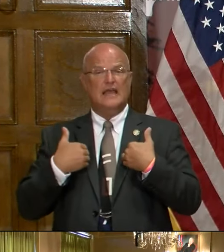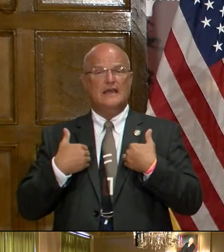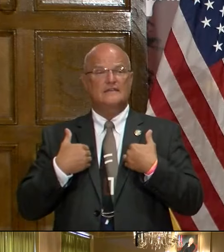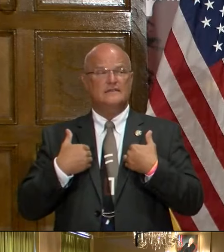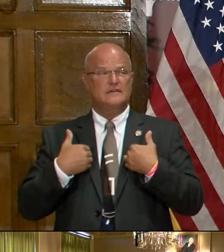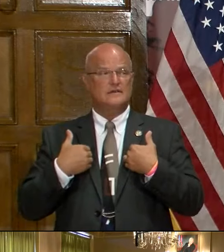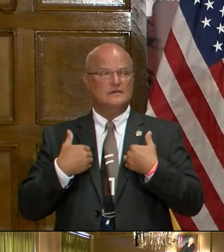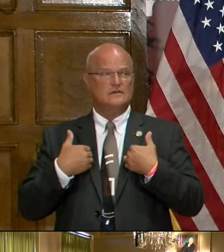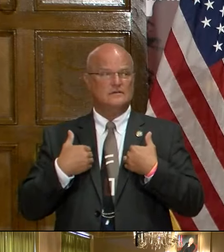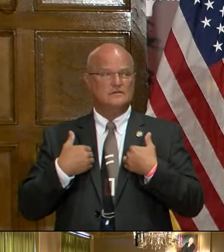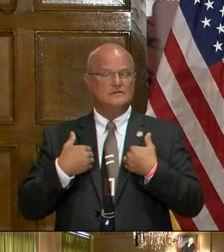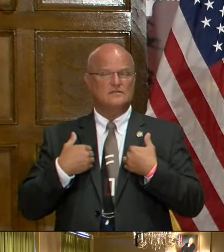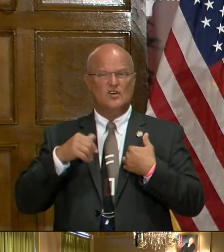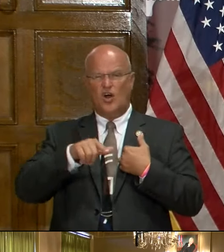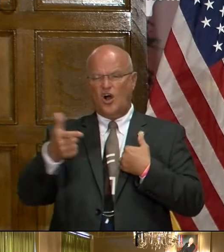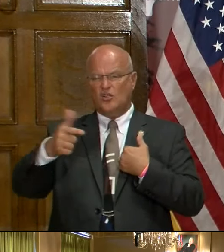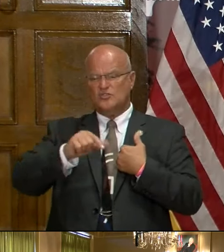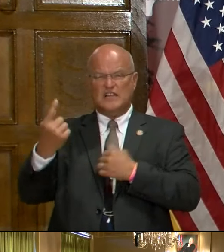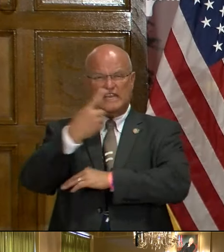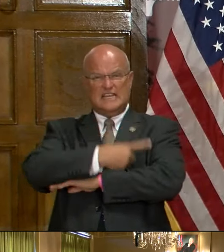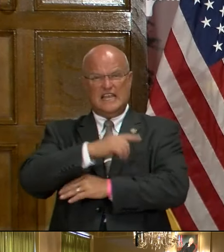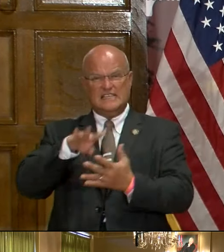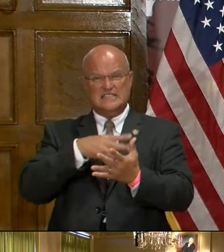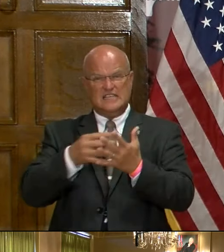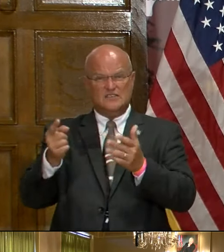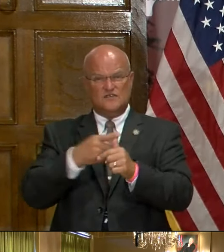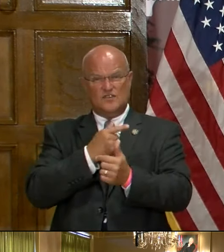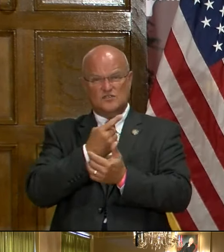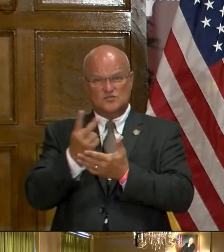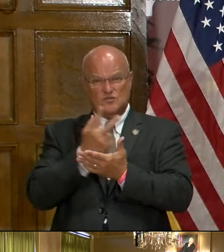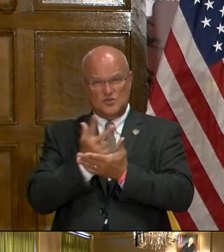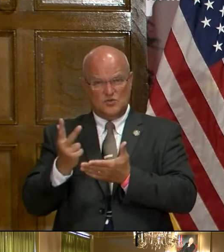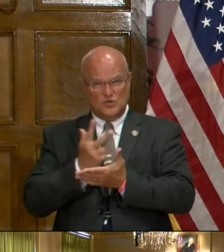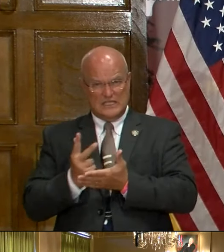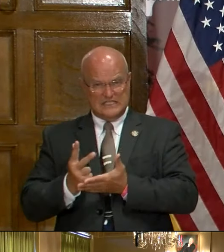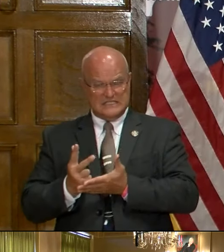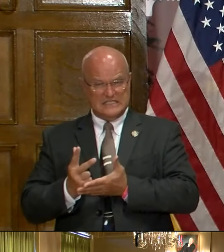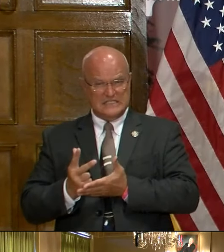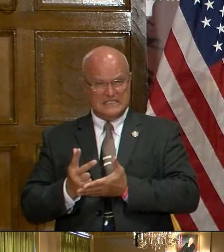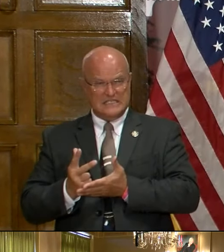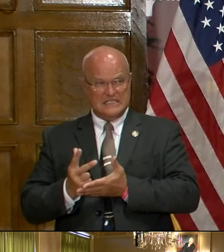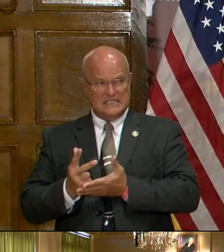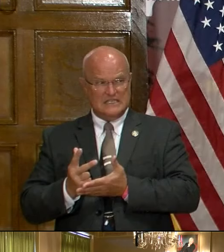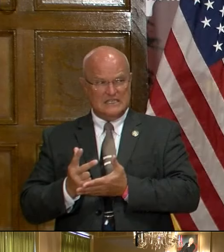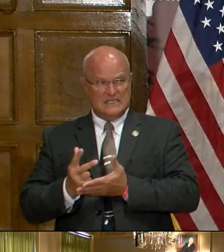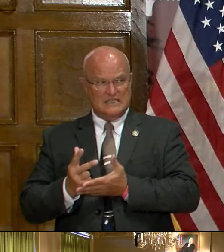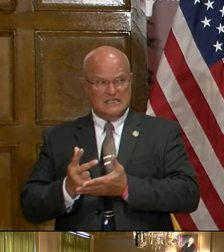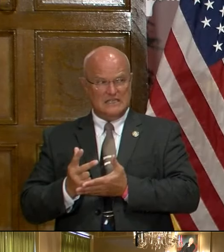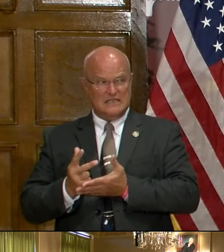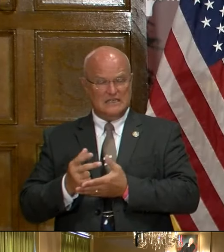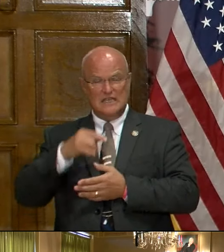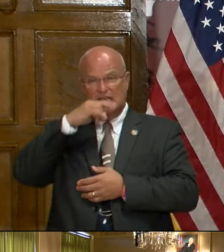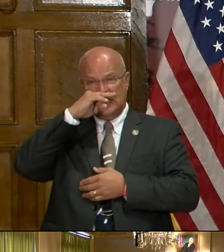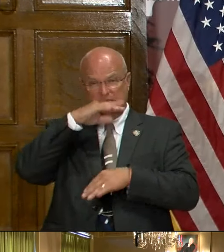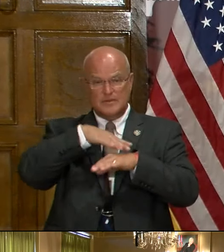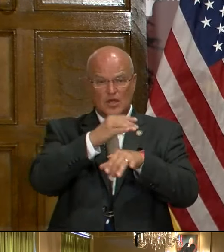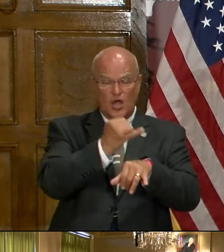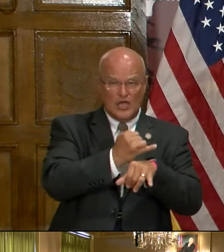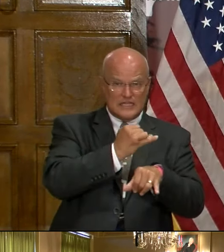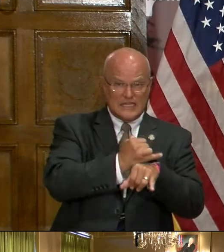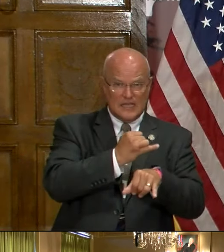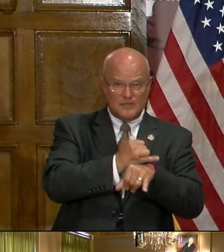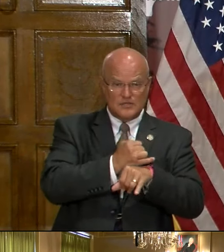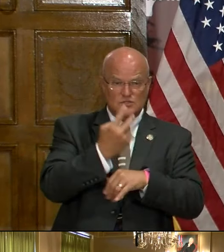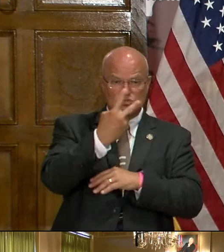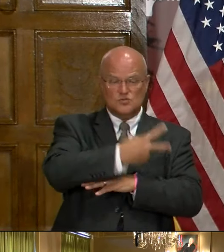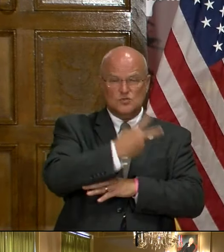a alternating day schedule for the first 2 weeks where, you know, kids would be on campus for